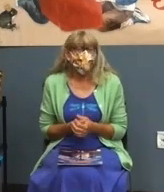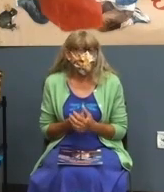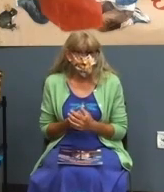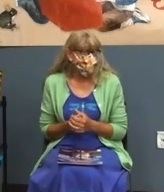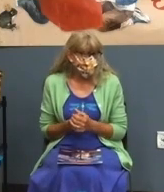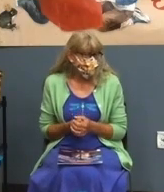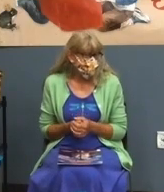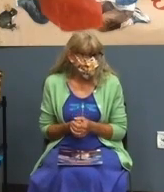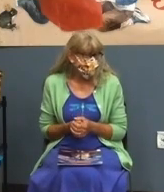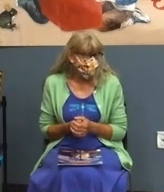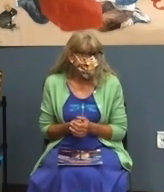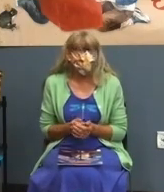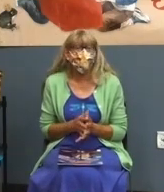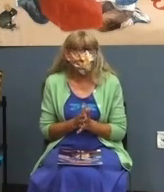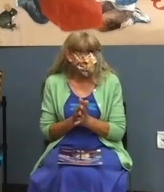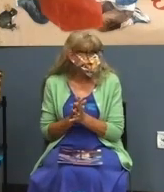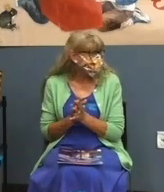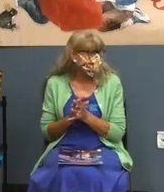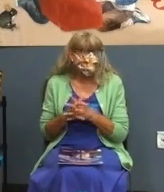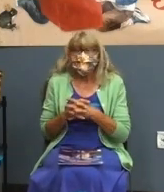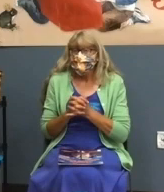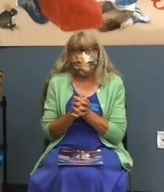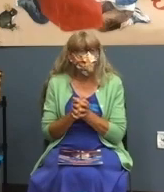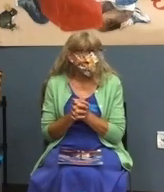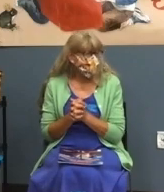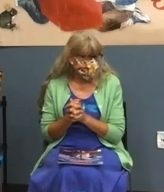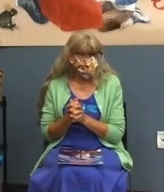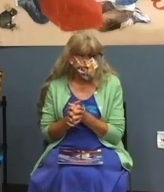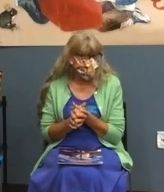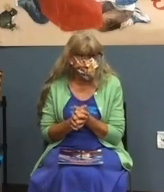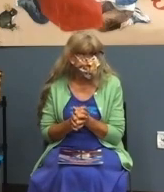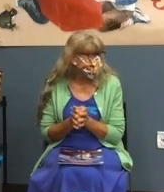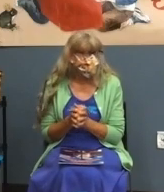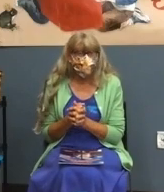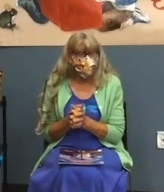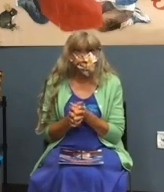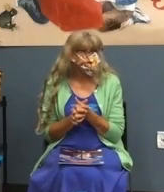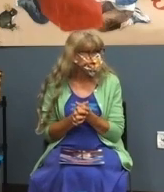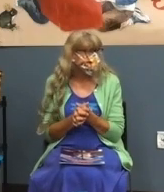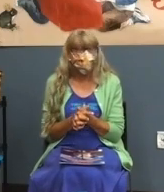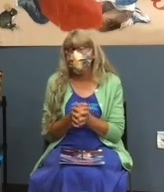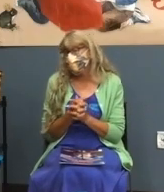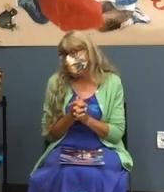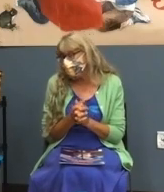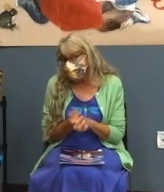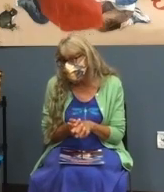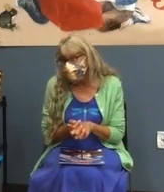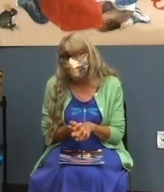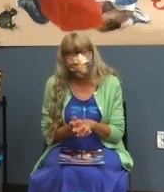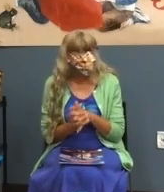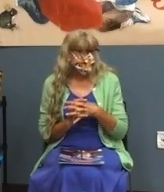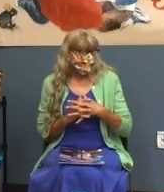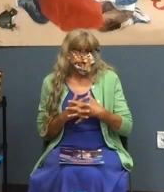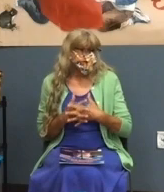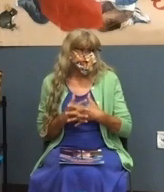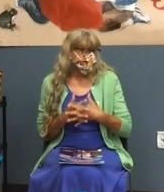just for you, we are still here to serve you. We are happy to come up with all kinds of books and videos if you need